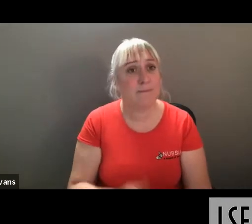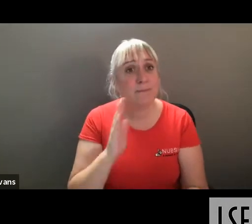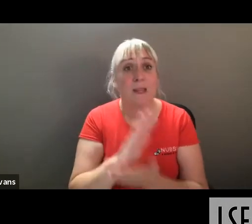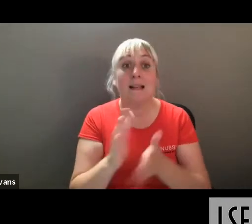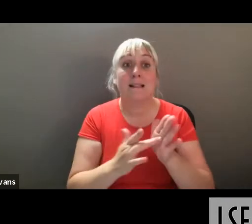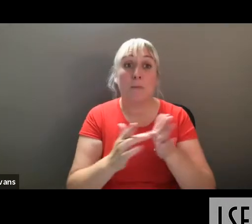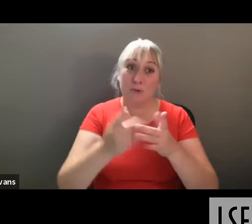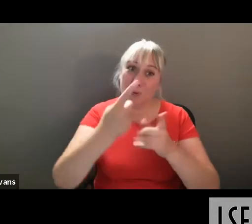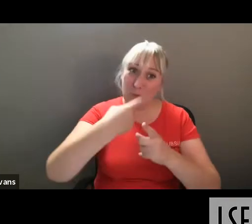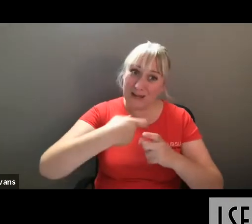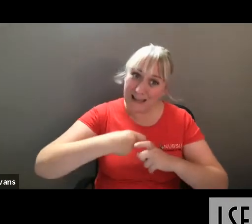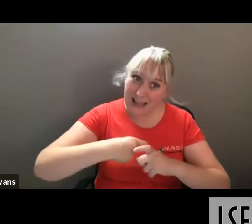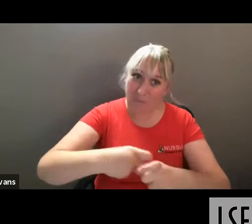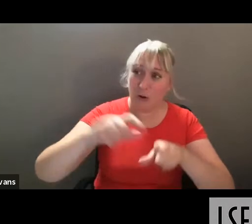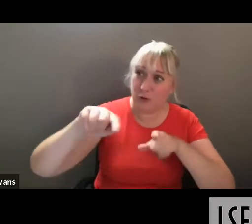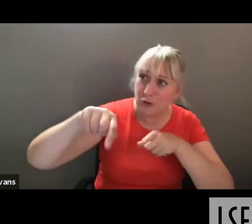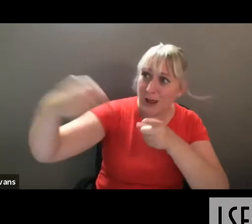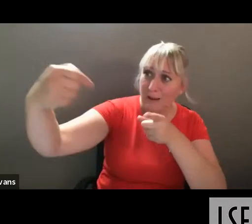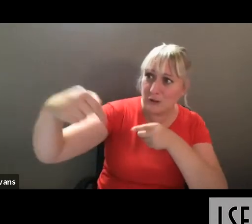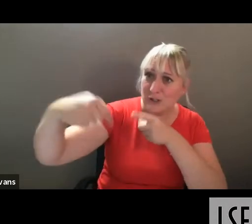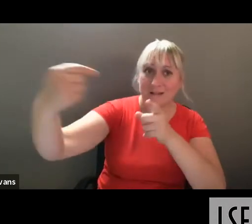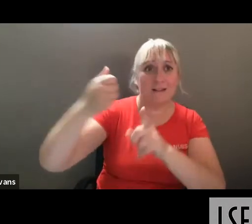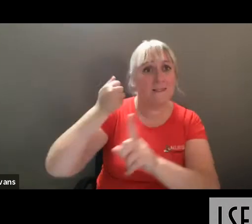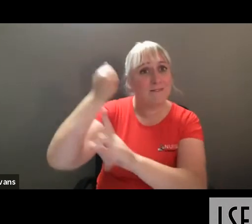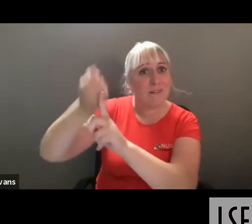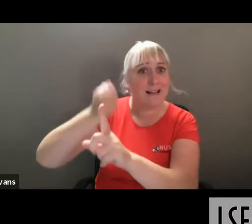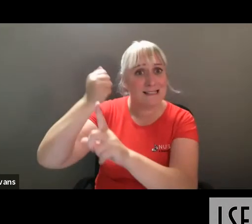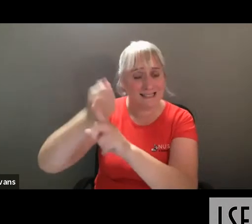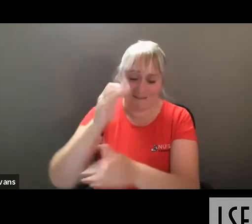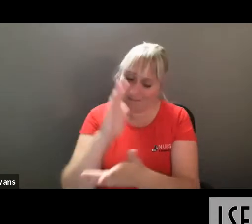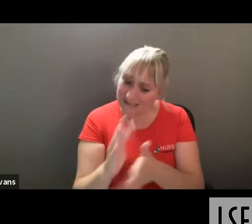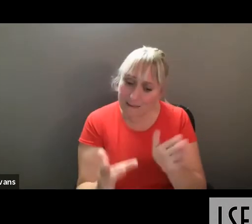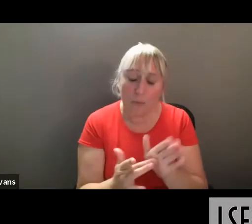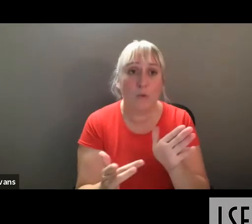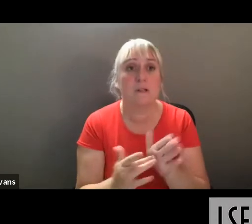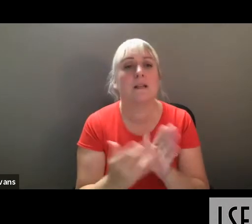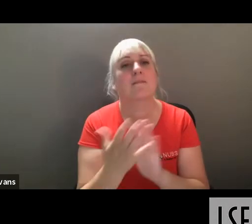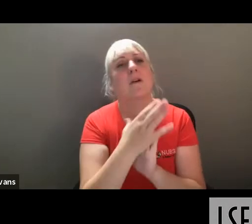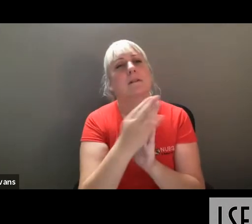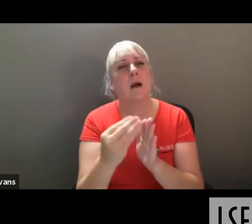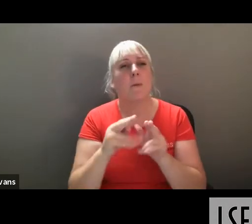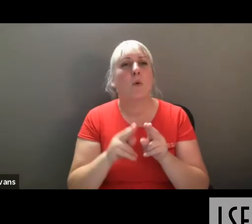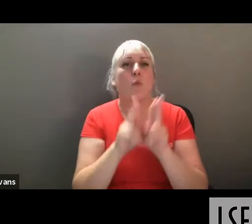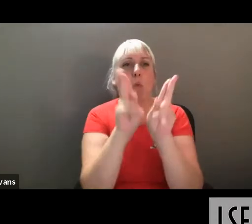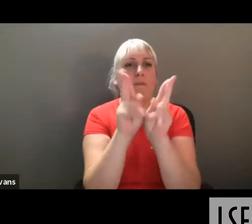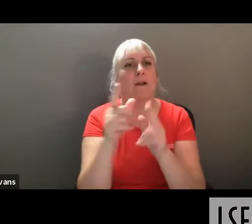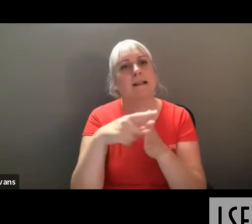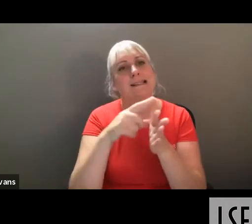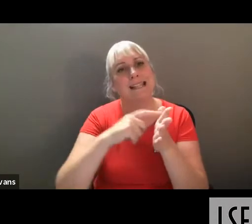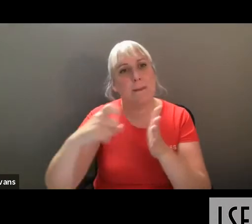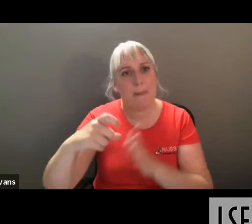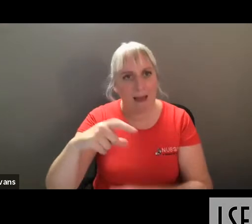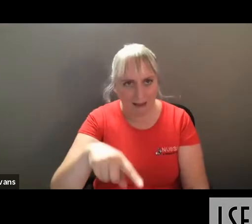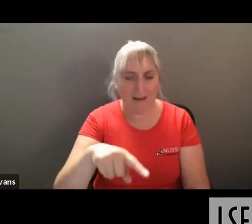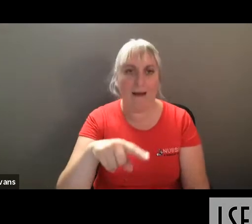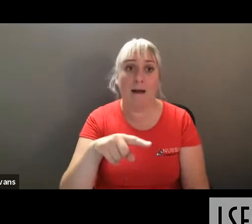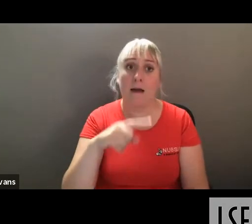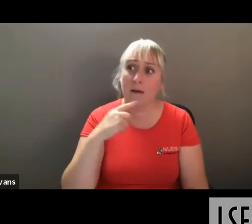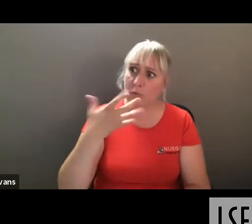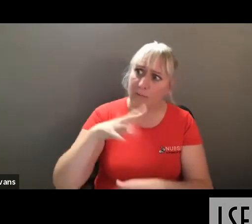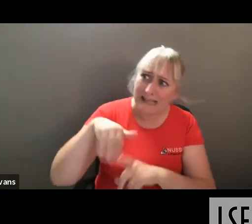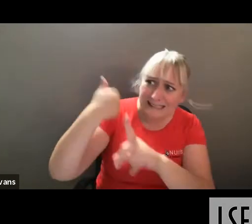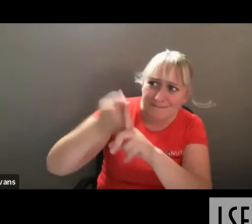and challenge at every step, like Norfolk DPAC has been doing and Norfolk Against Universal